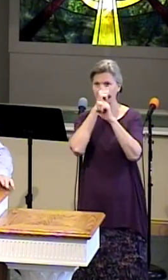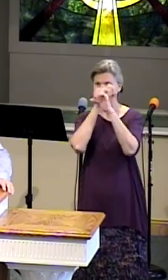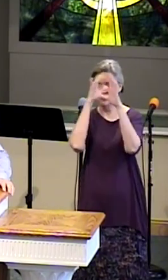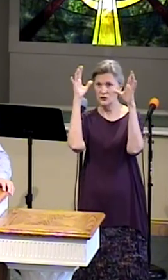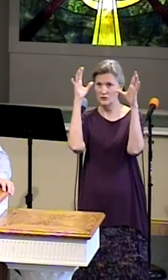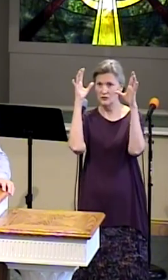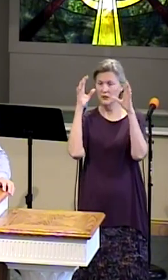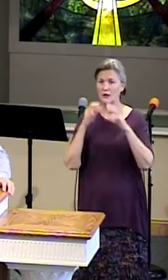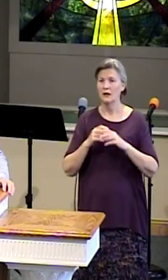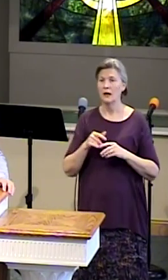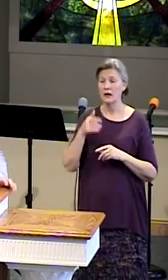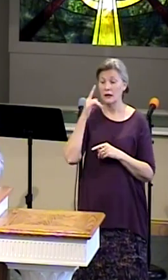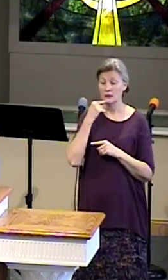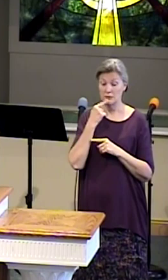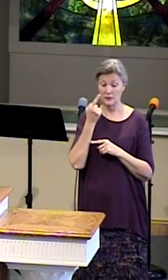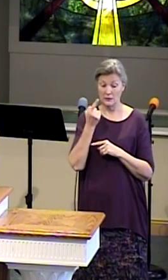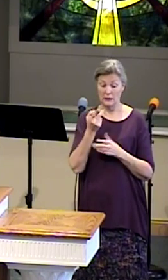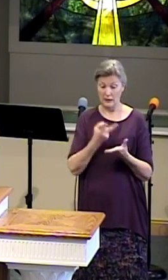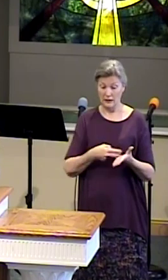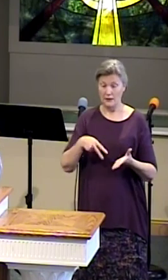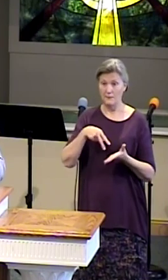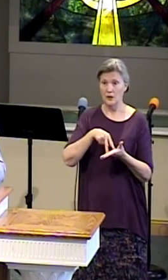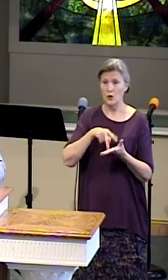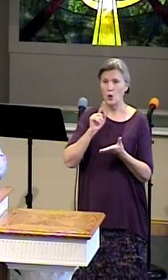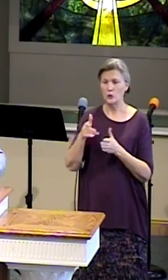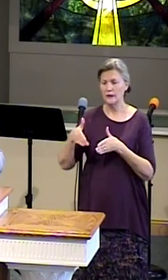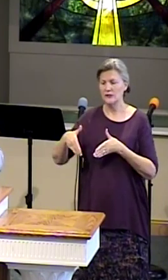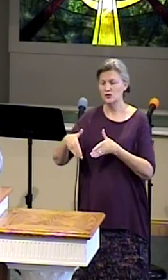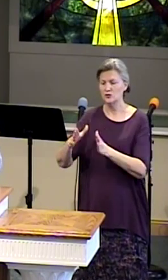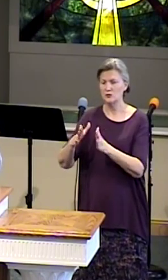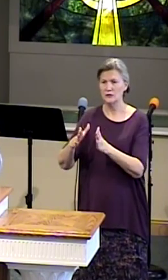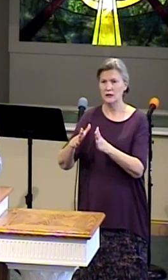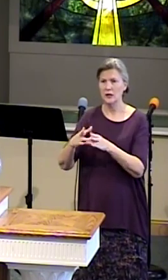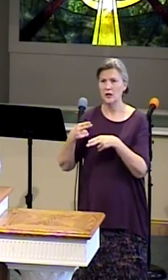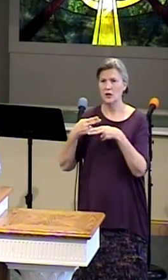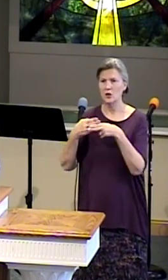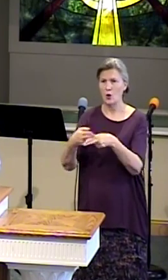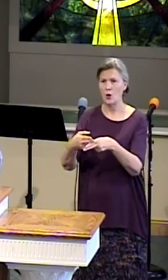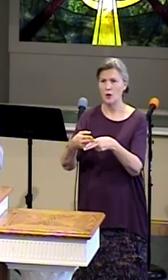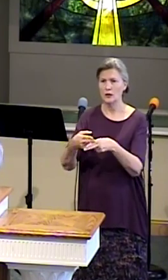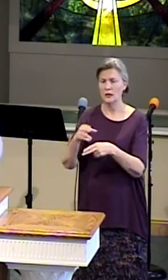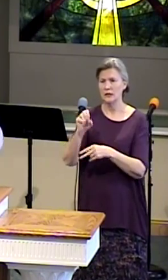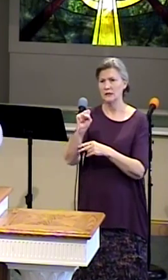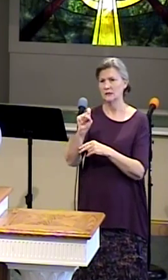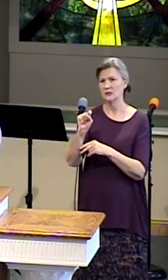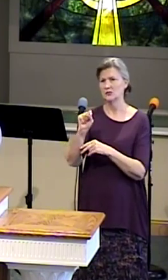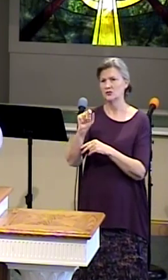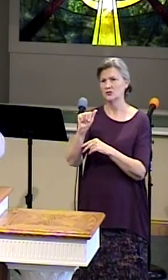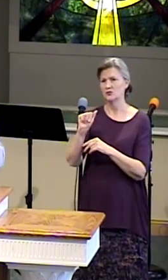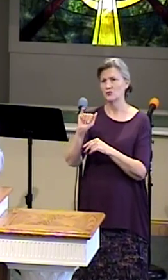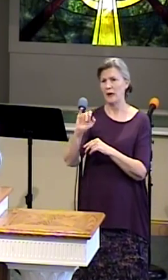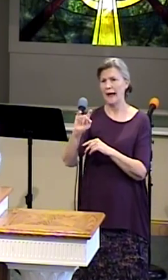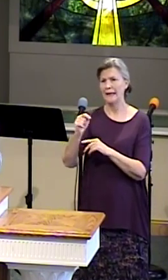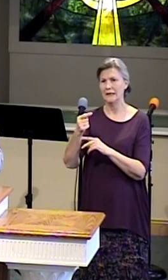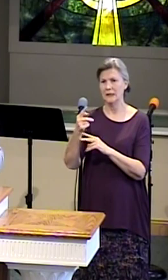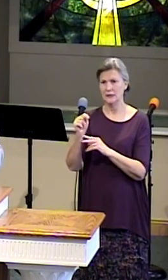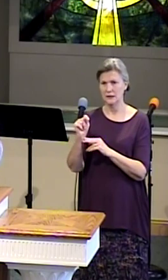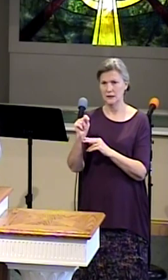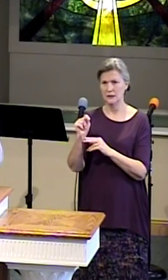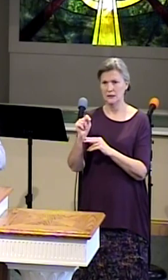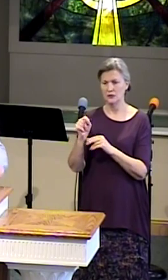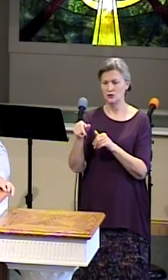and go into the street called Straight and ask about in the house of Judas. There's one by the name of Saul of